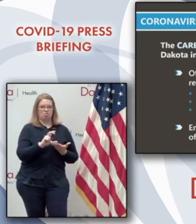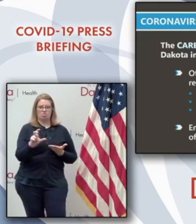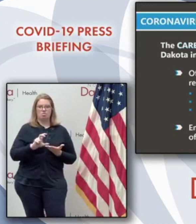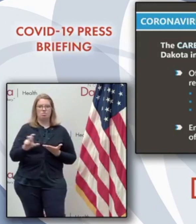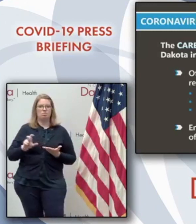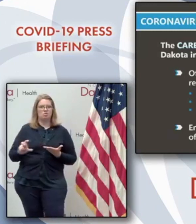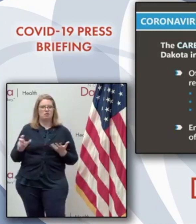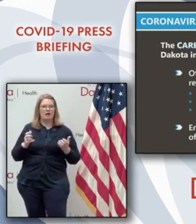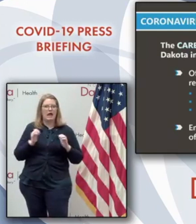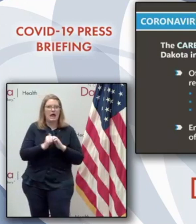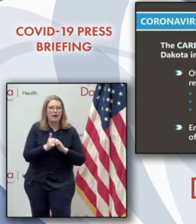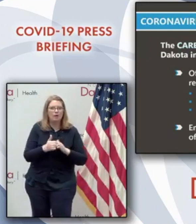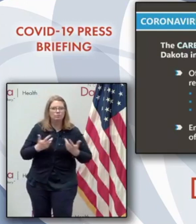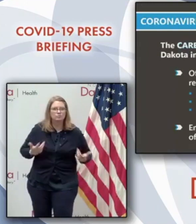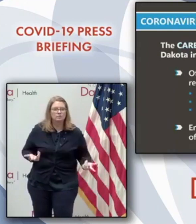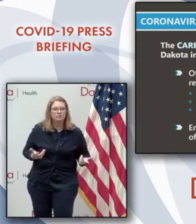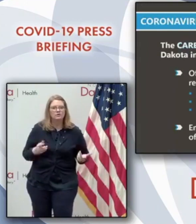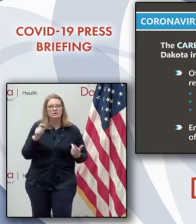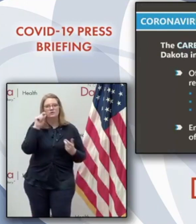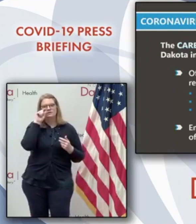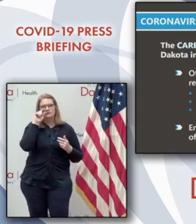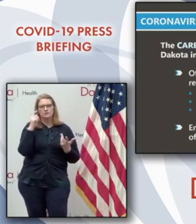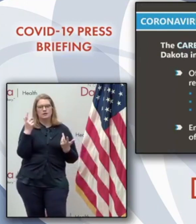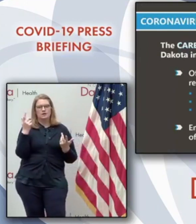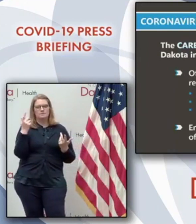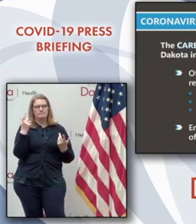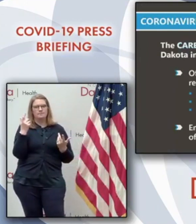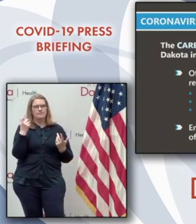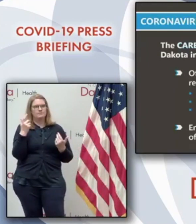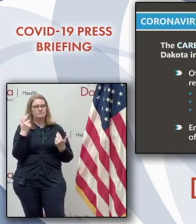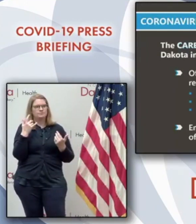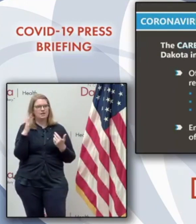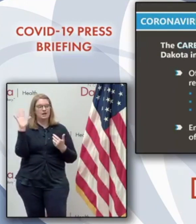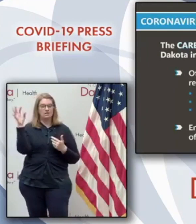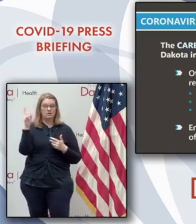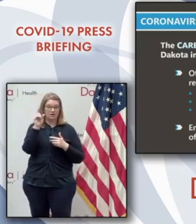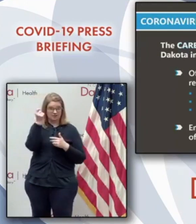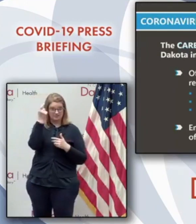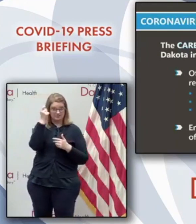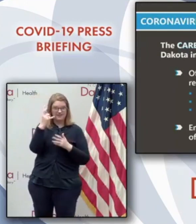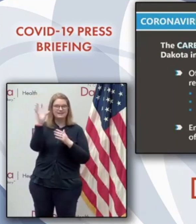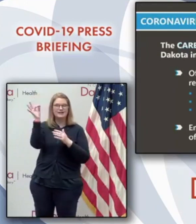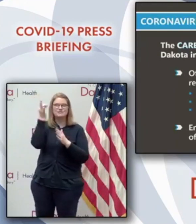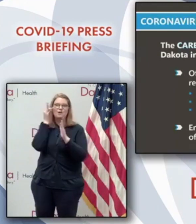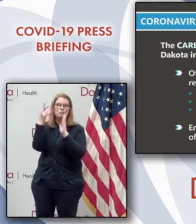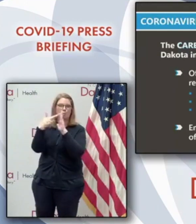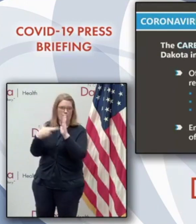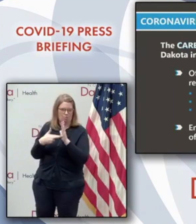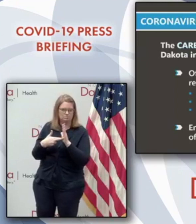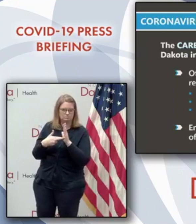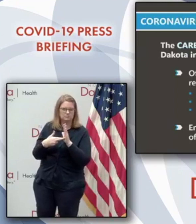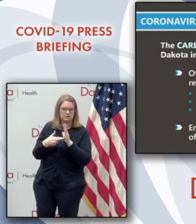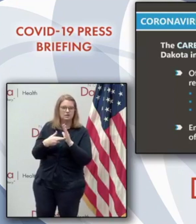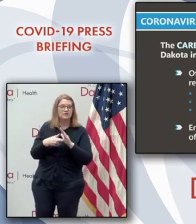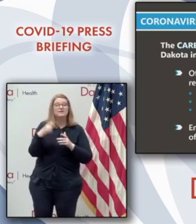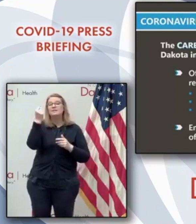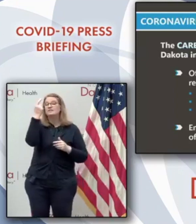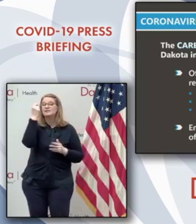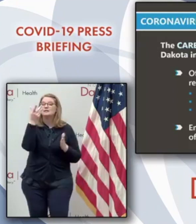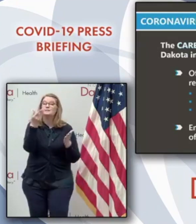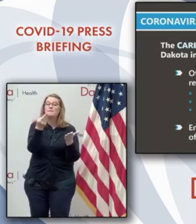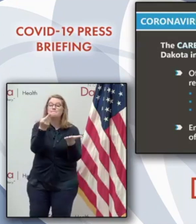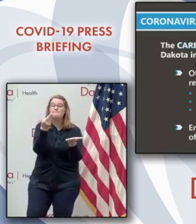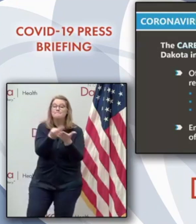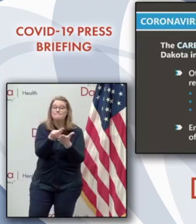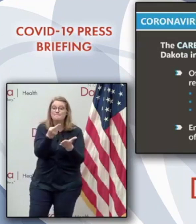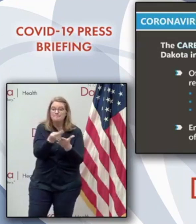about how we could get the dollars out. And of course, following the federal guidelines, this is money that could not be in